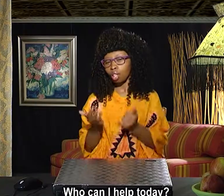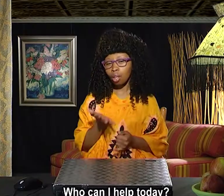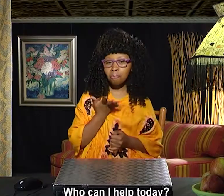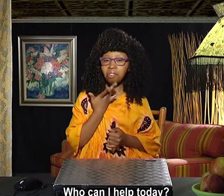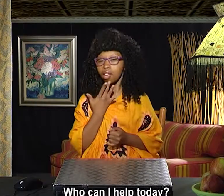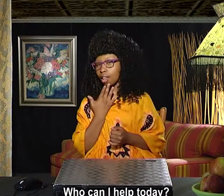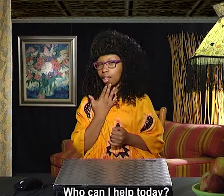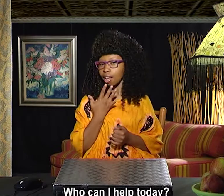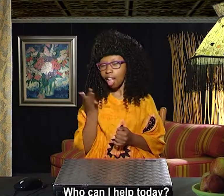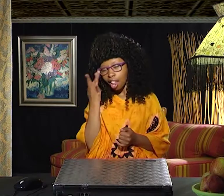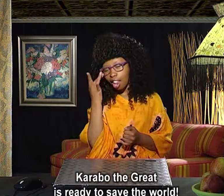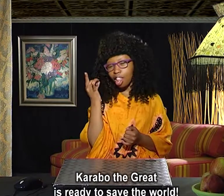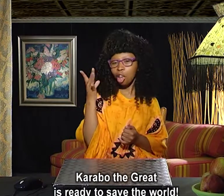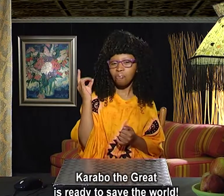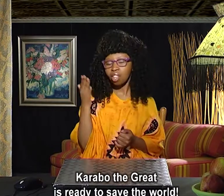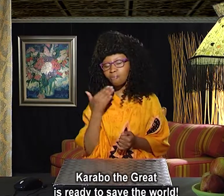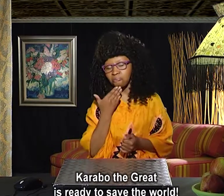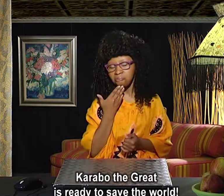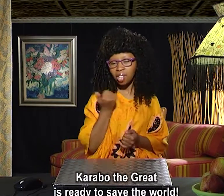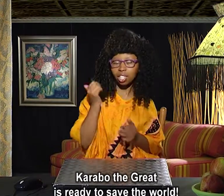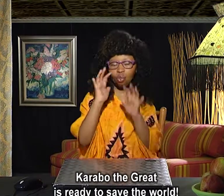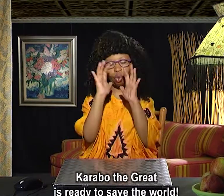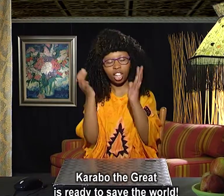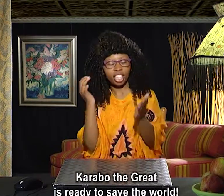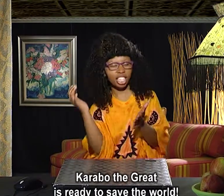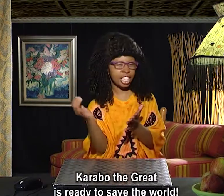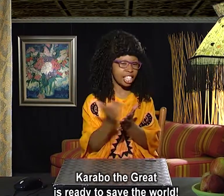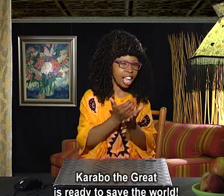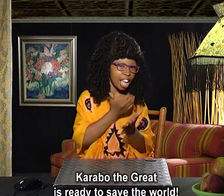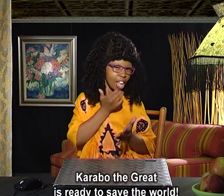help today. Karabo the Great is ready to save the world.